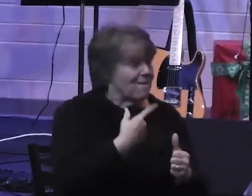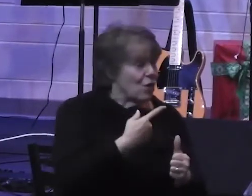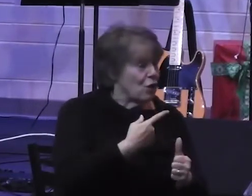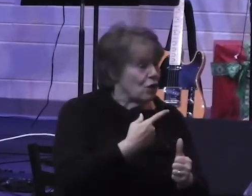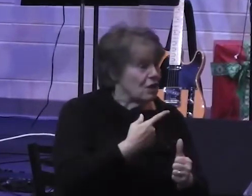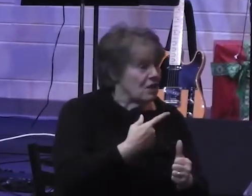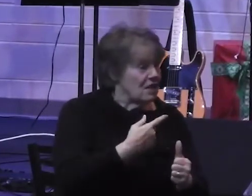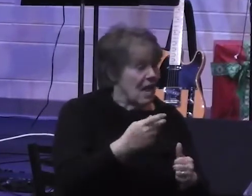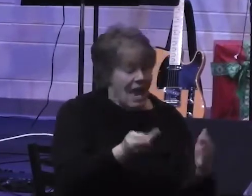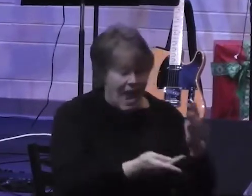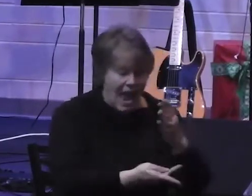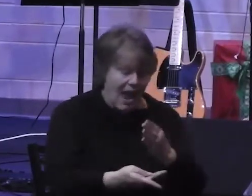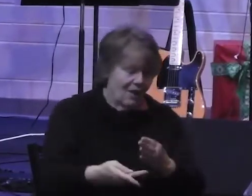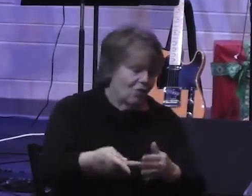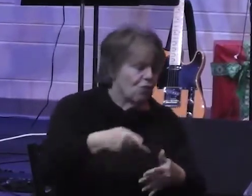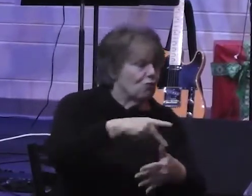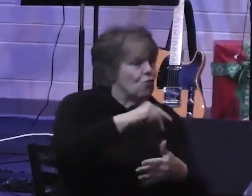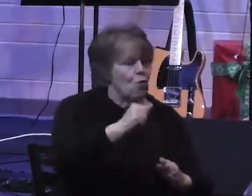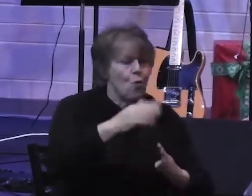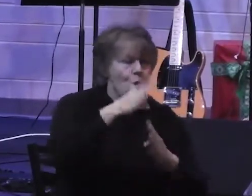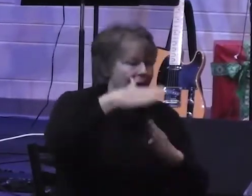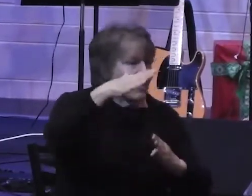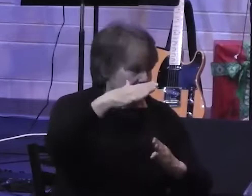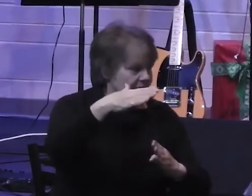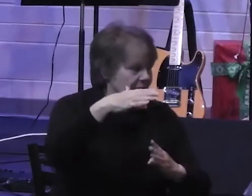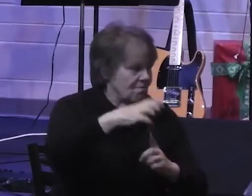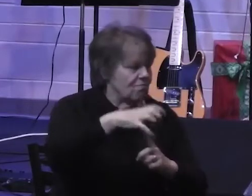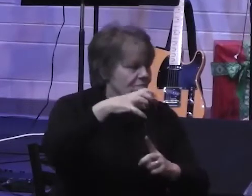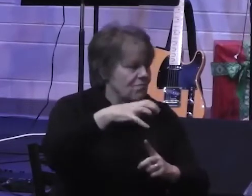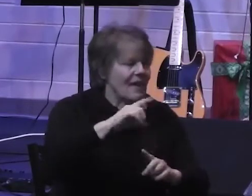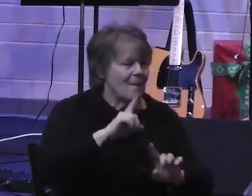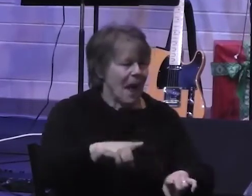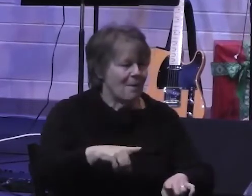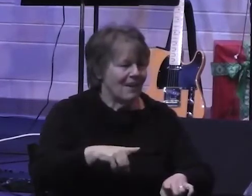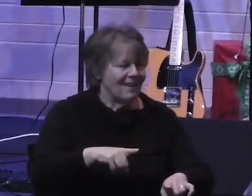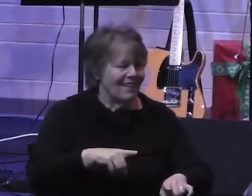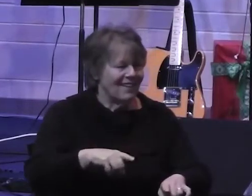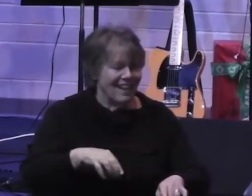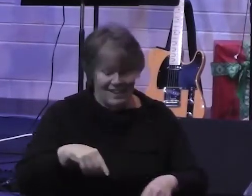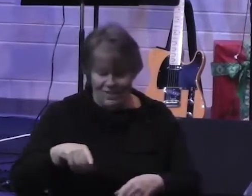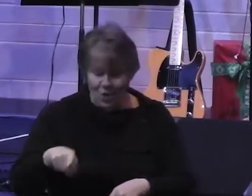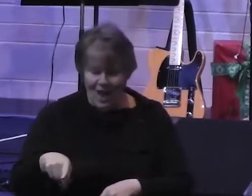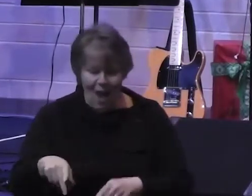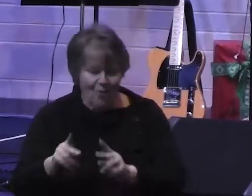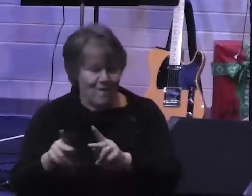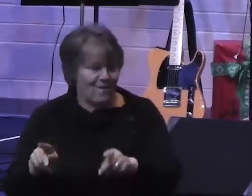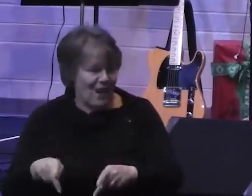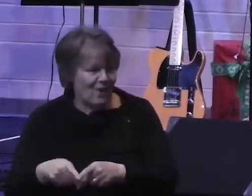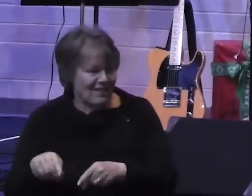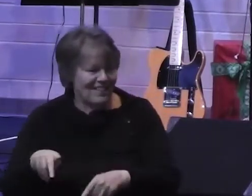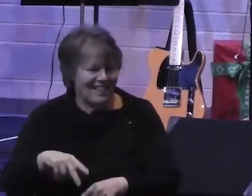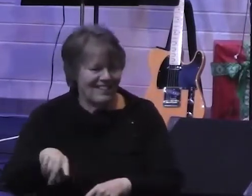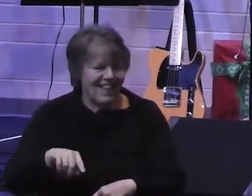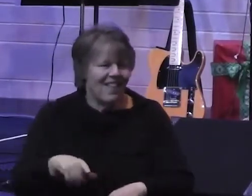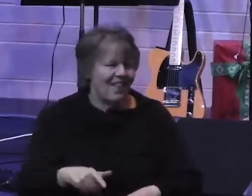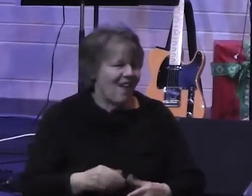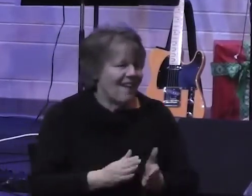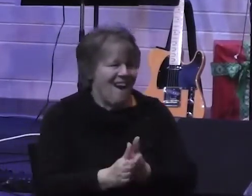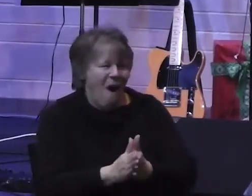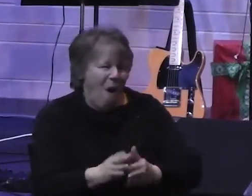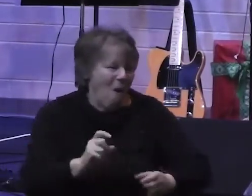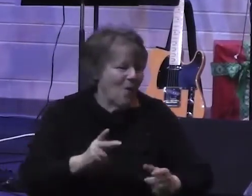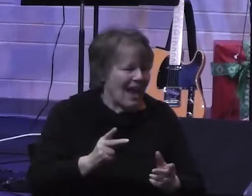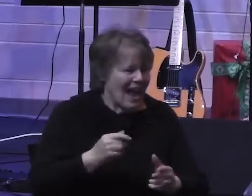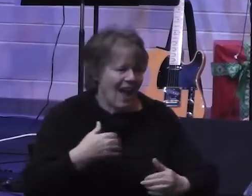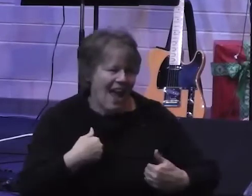and greatest commandment. And in my mind, the Pharisees are like, all right, I've got my response ready for this one. Here we